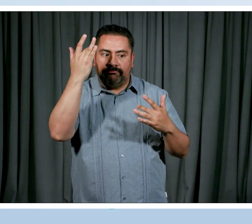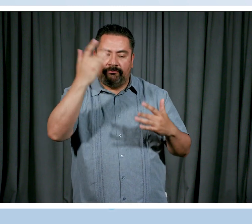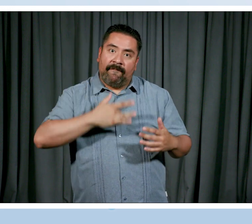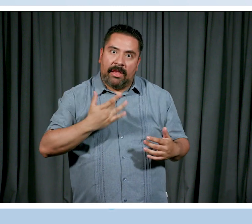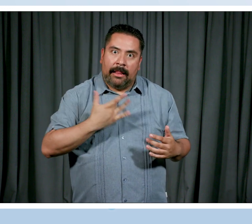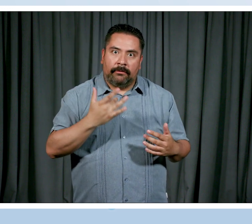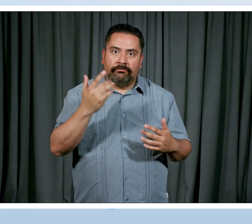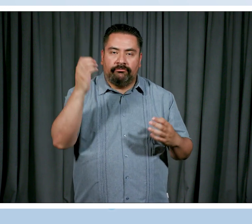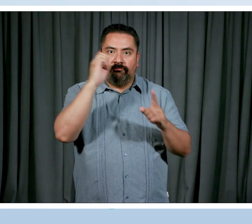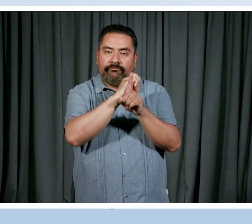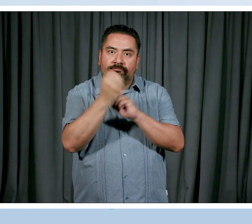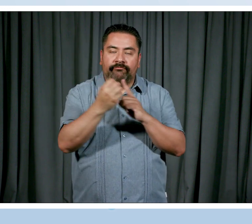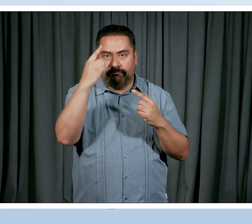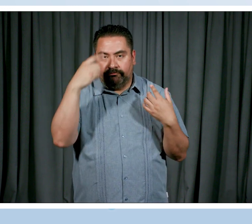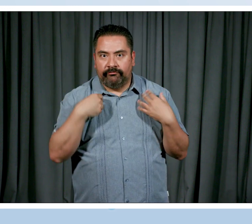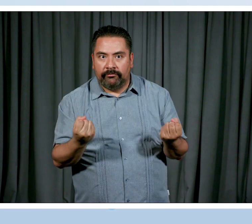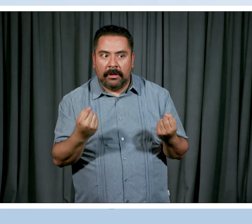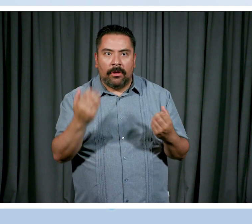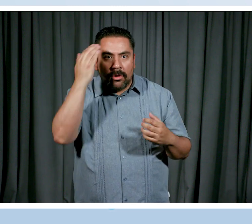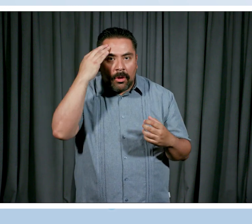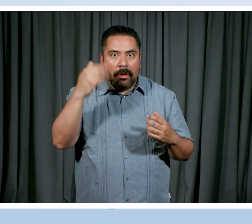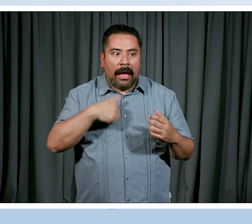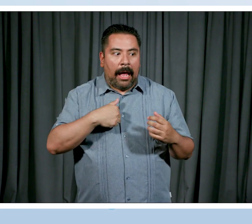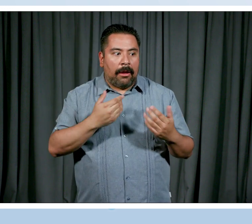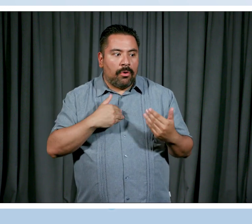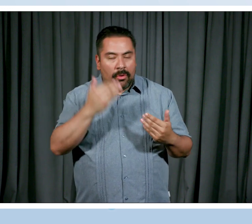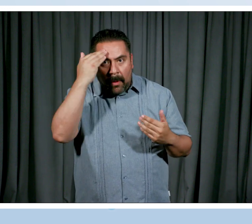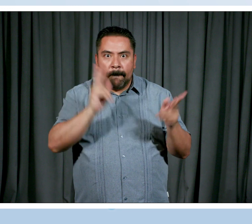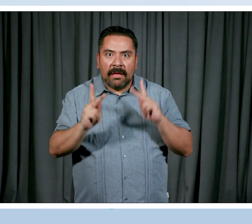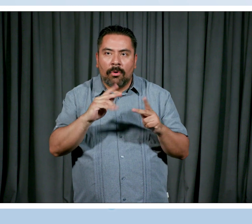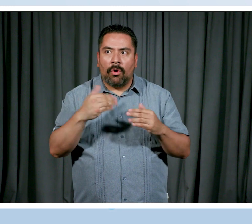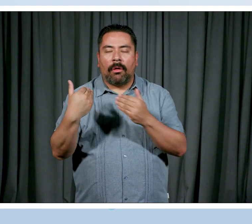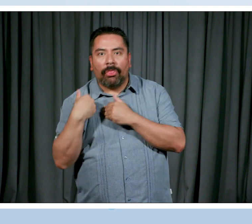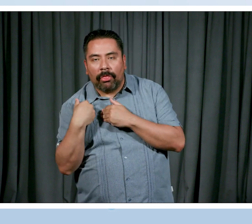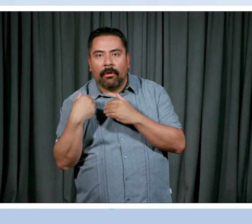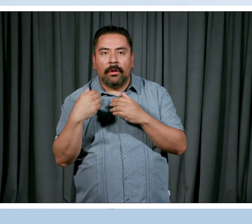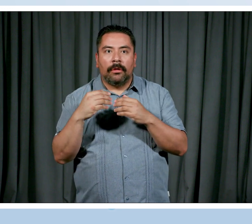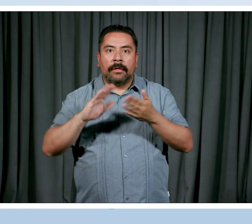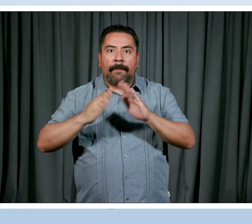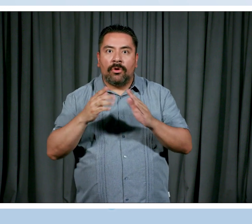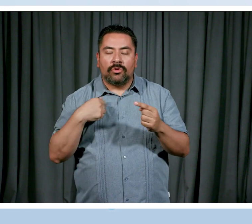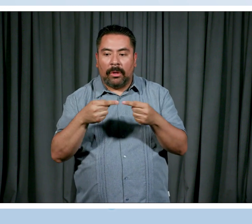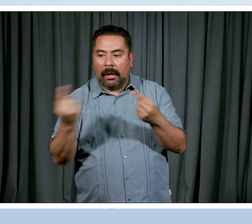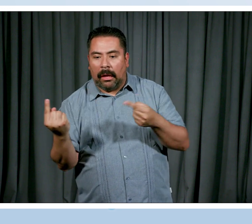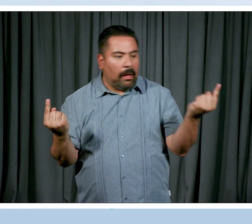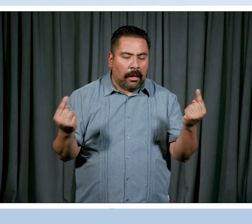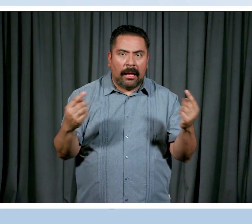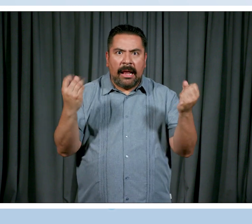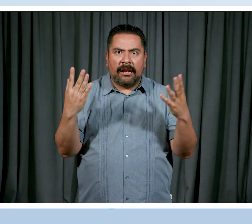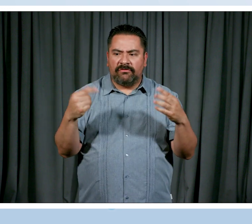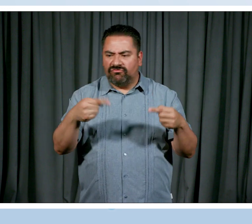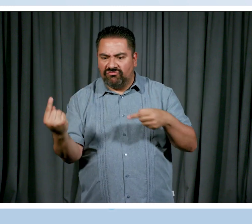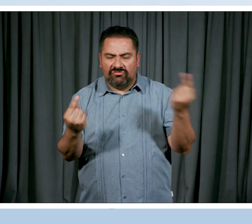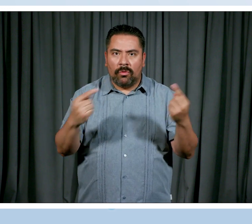we know that's not a thing, but I do think that the stressors that are being experienced and the weight that we're all holding and the polarized communities that we're watching really